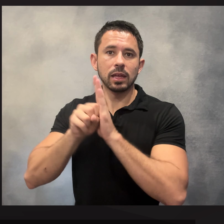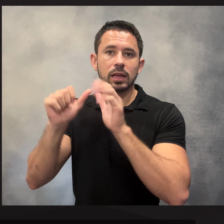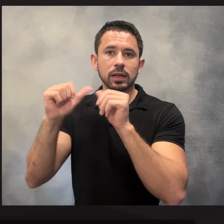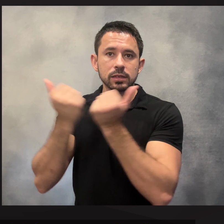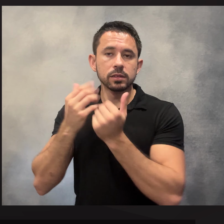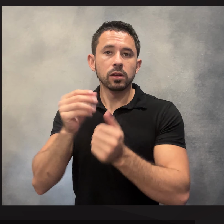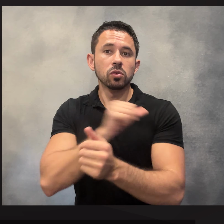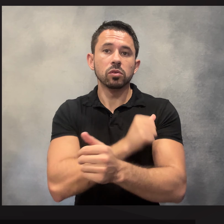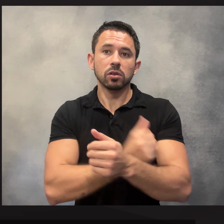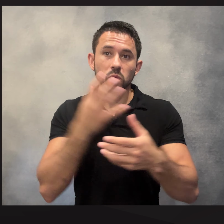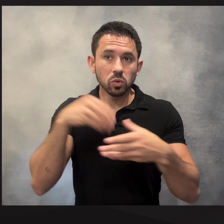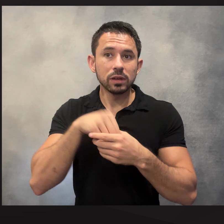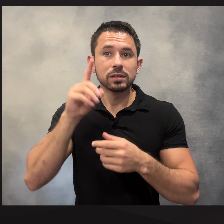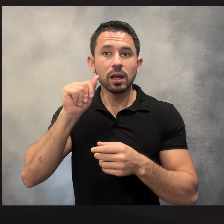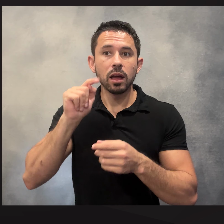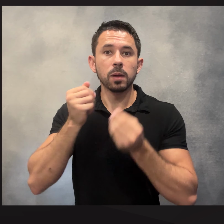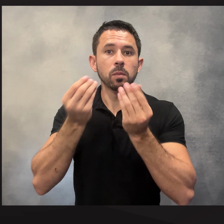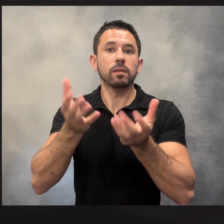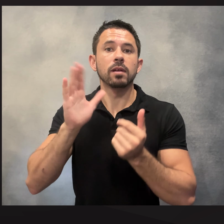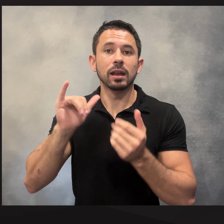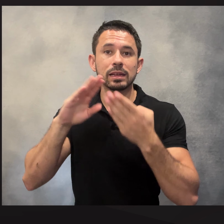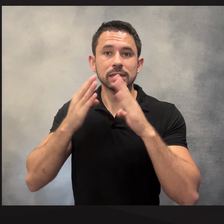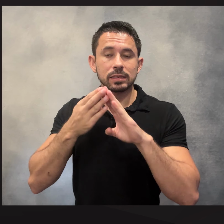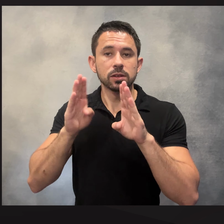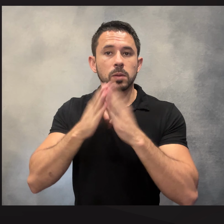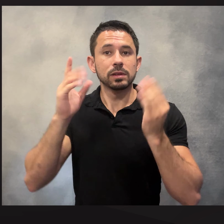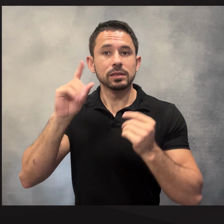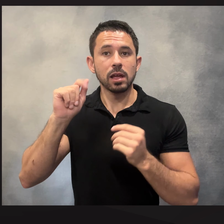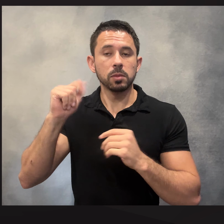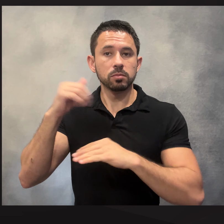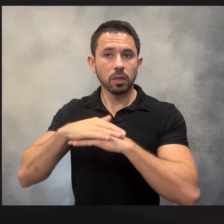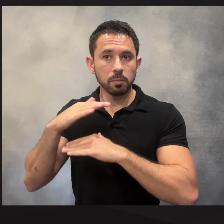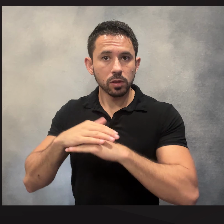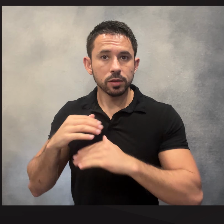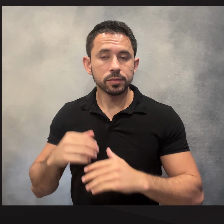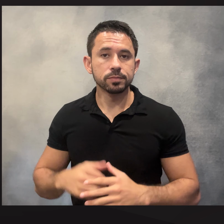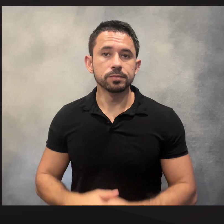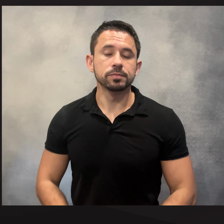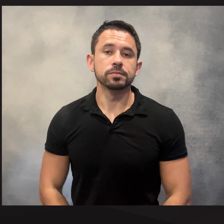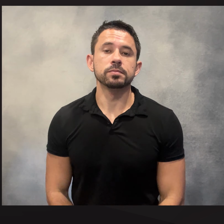authorities, including data provided by the City Open Data Platform.